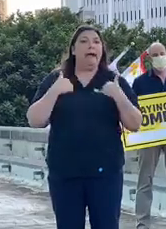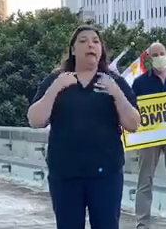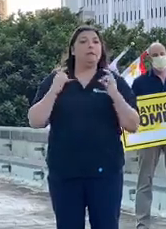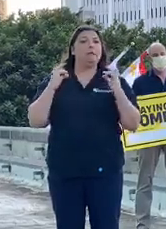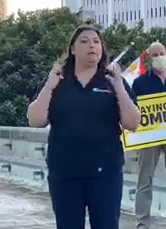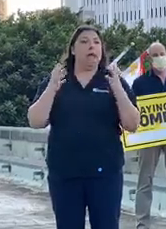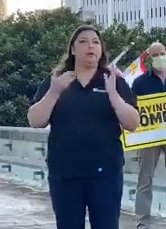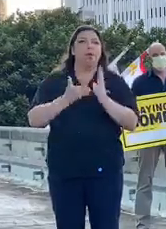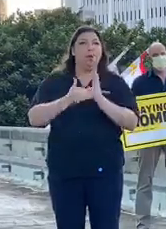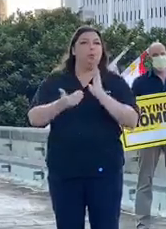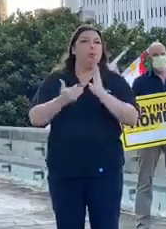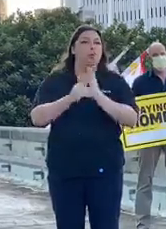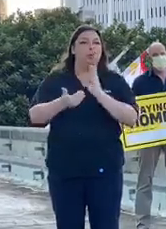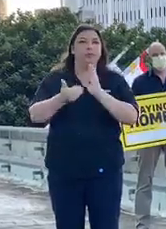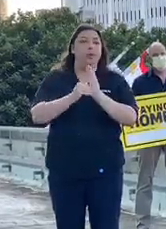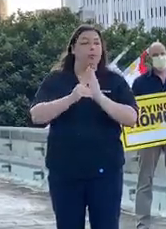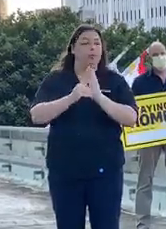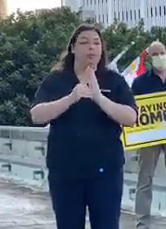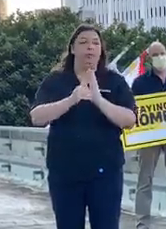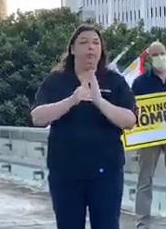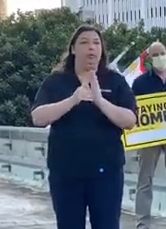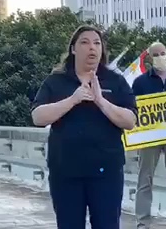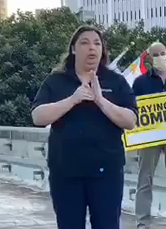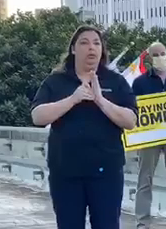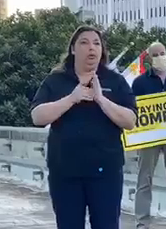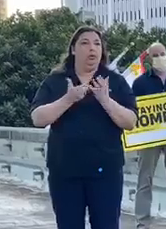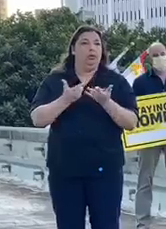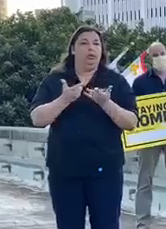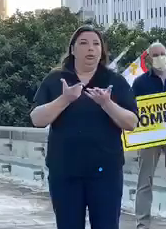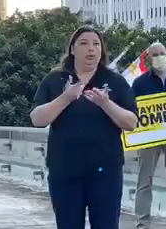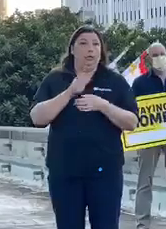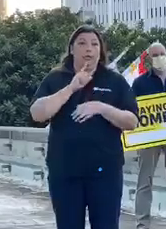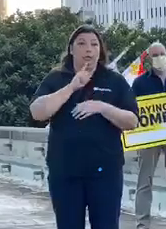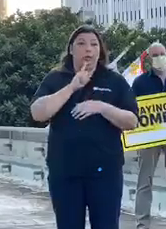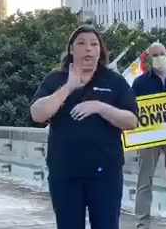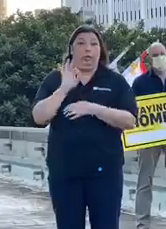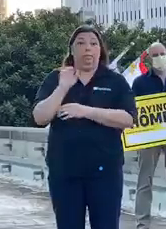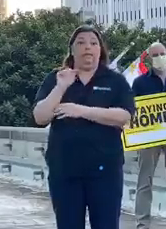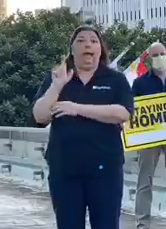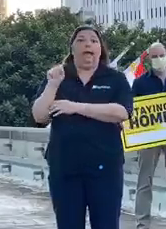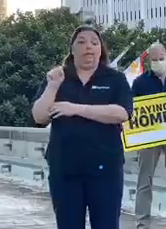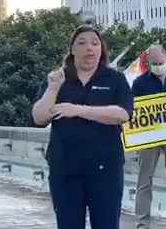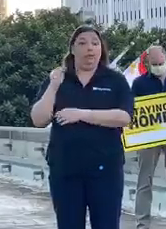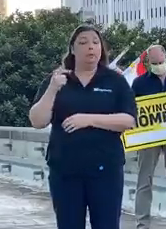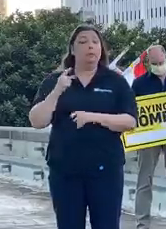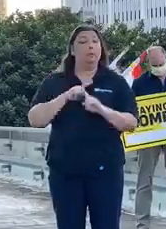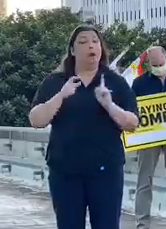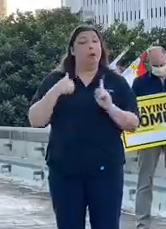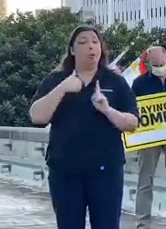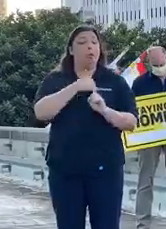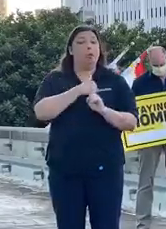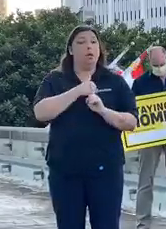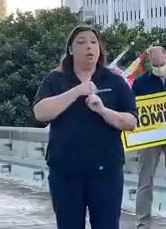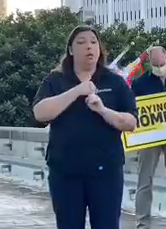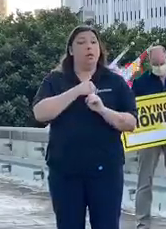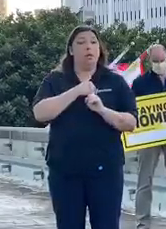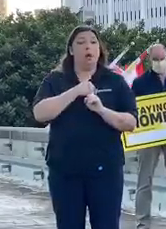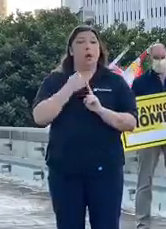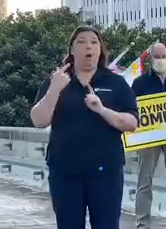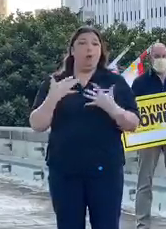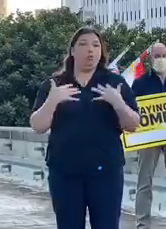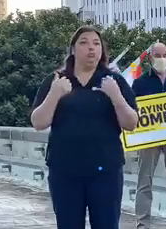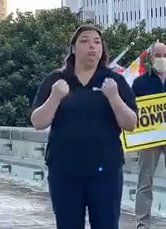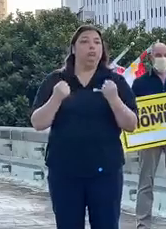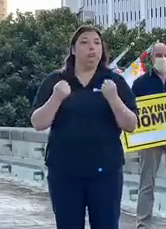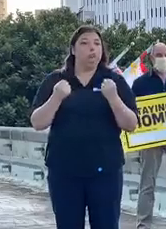disaster after disaster under our administration. It's a fact, and we've been able to combat them